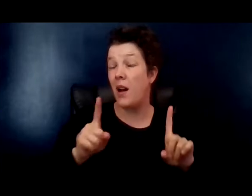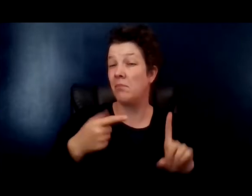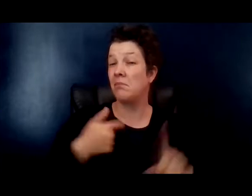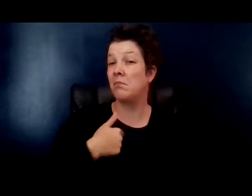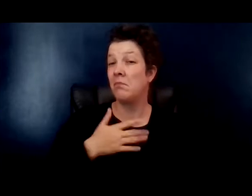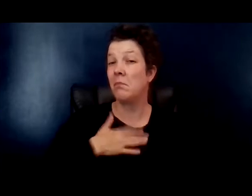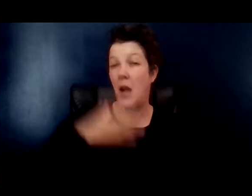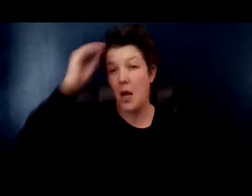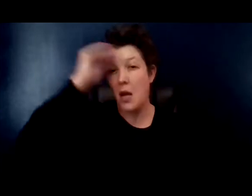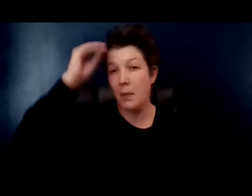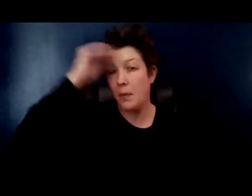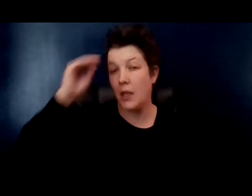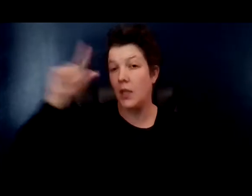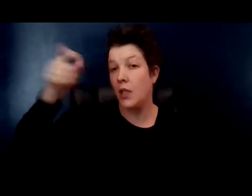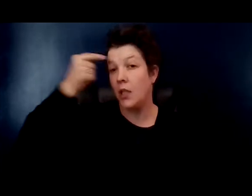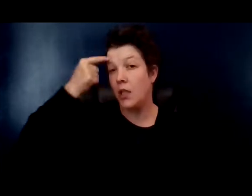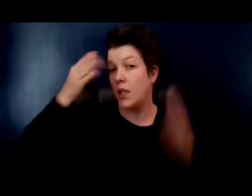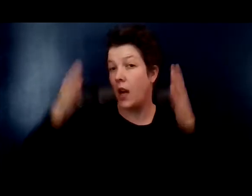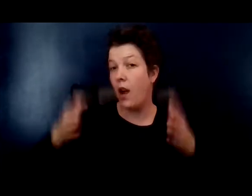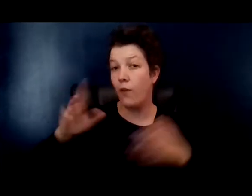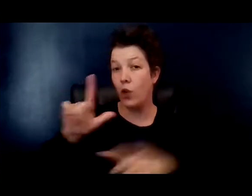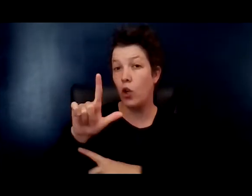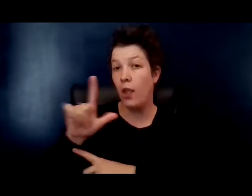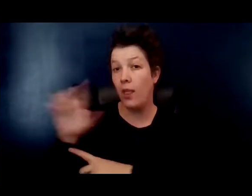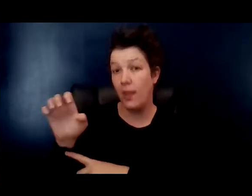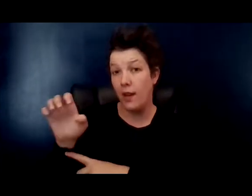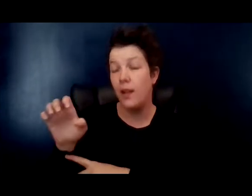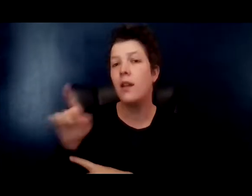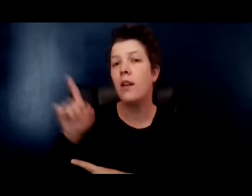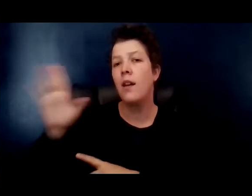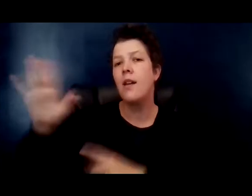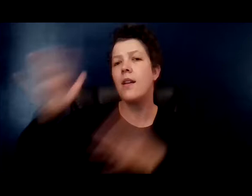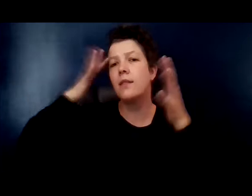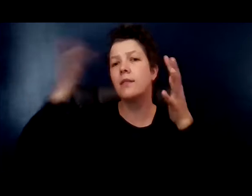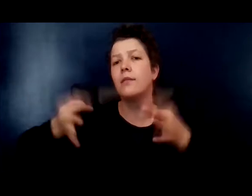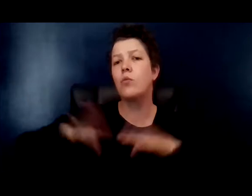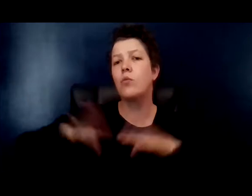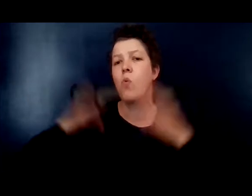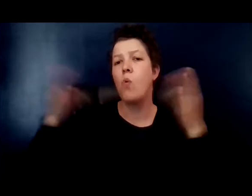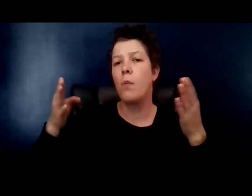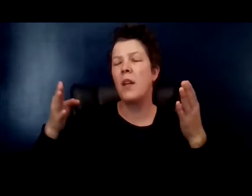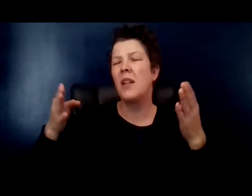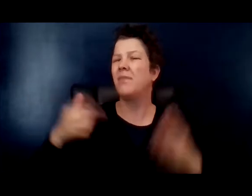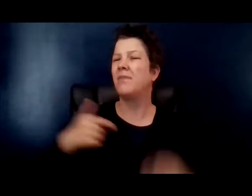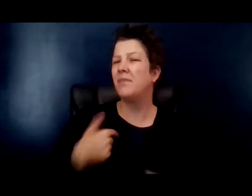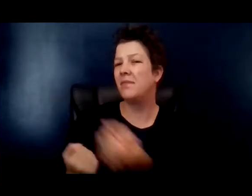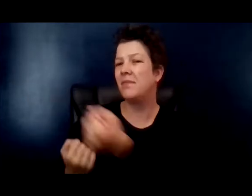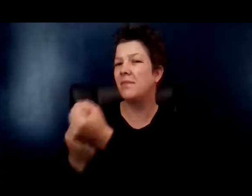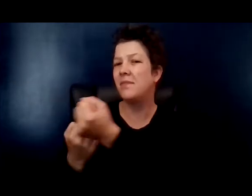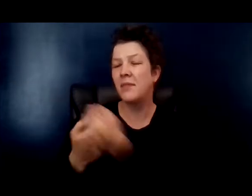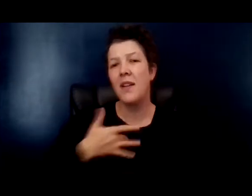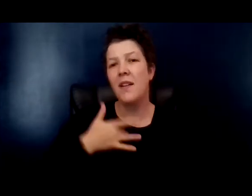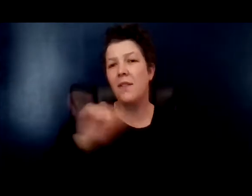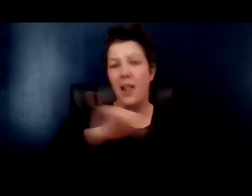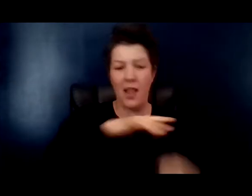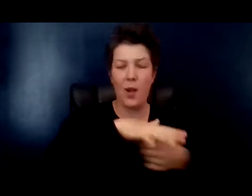each city within our county will move in the same direction as our governor. I know